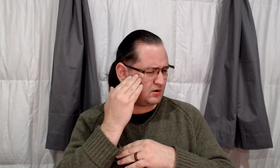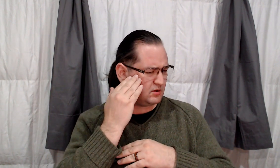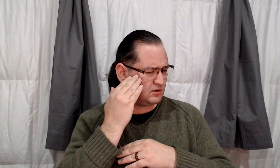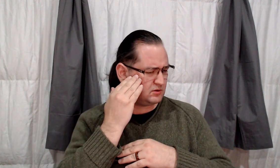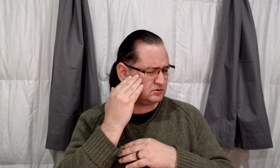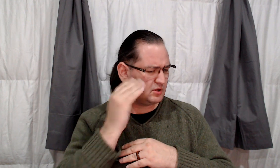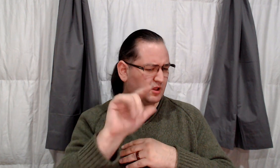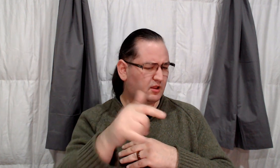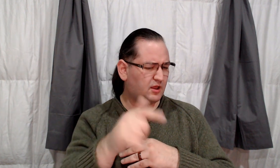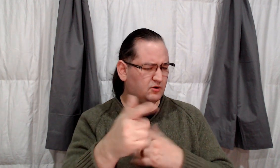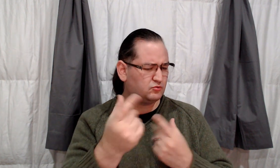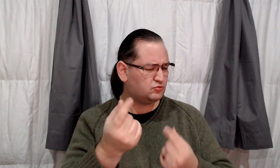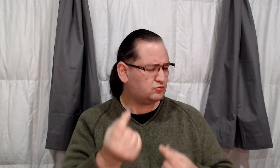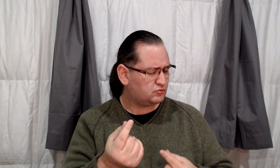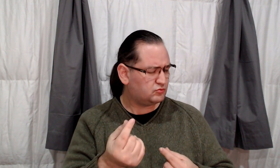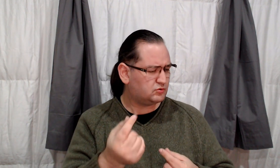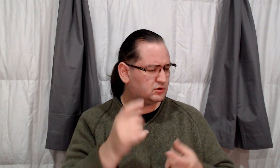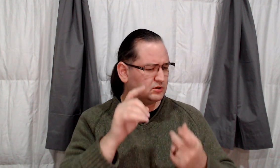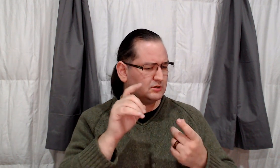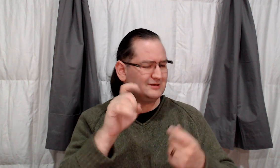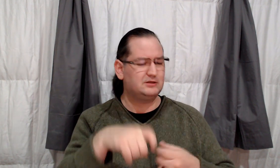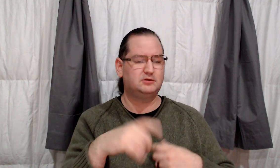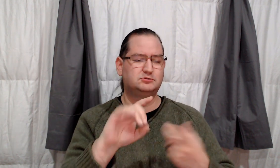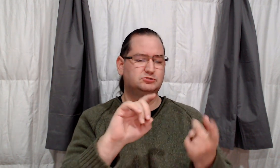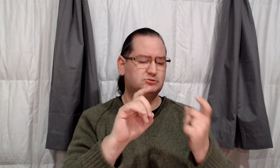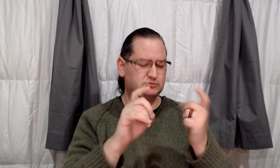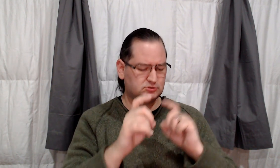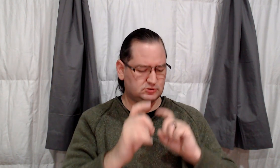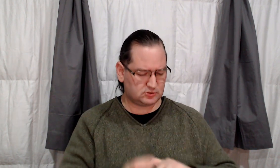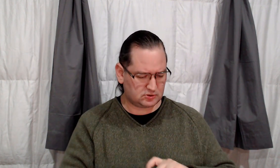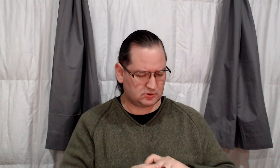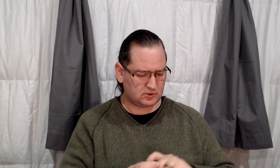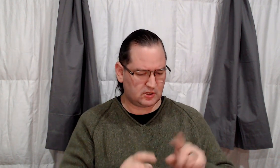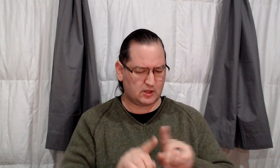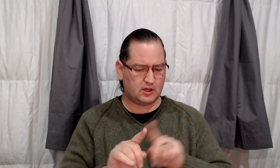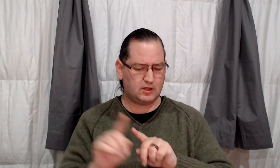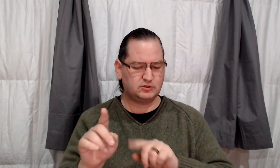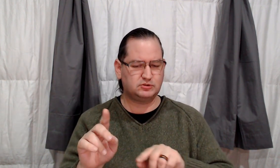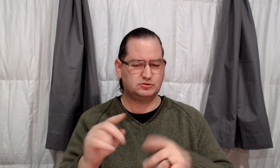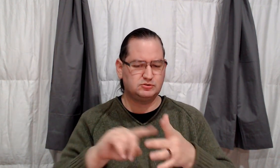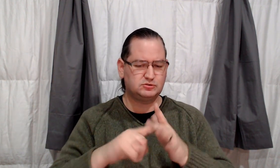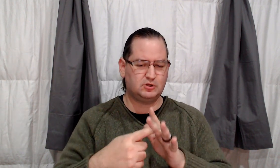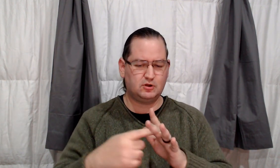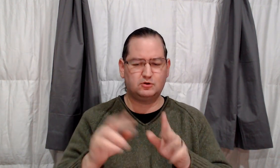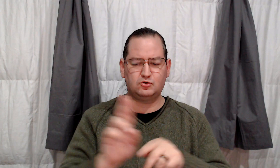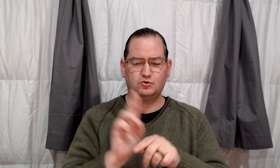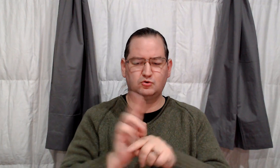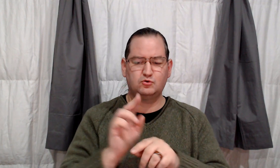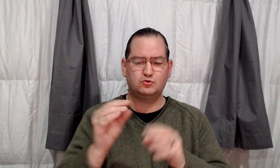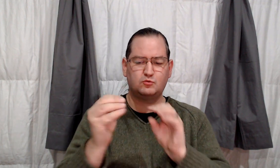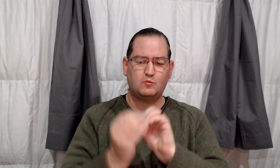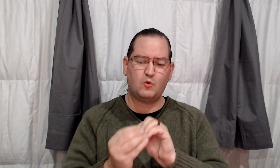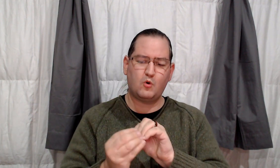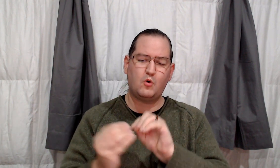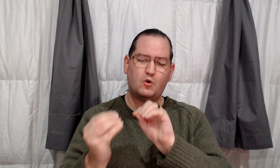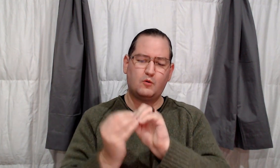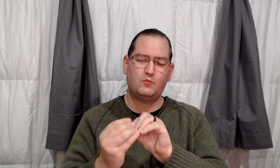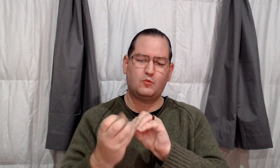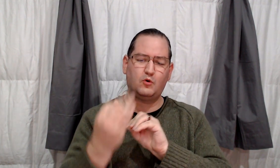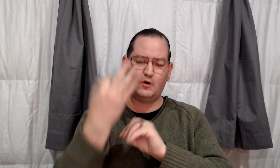change later on, as you begin to use more and more of you. See yourself out there living your